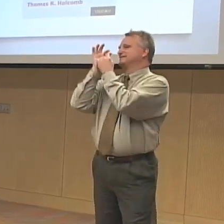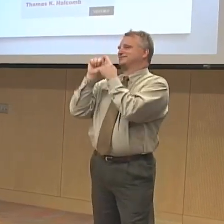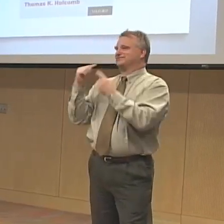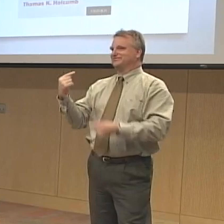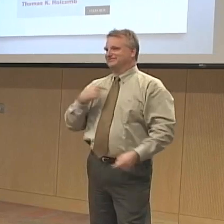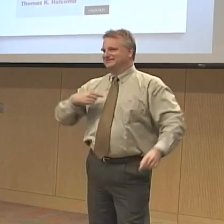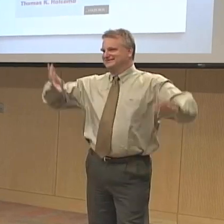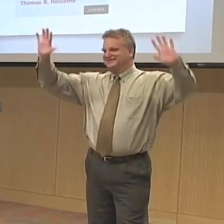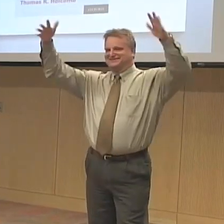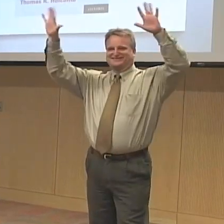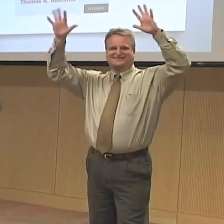special to me.